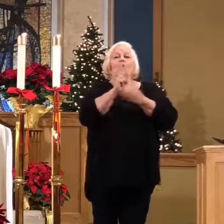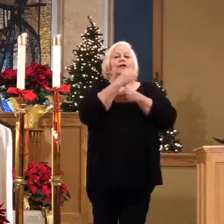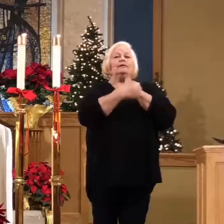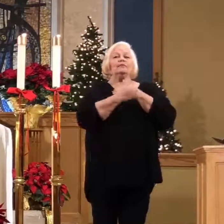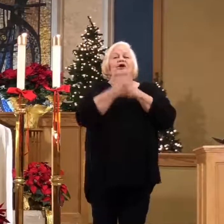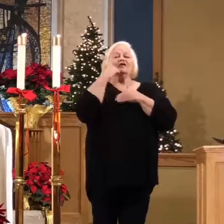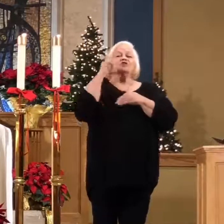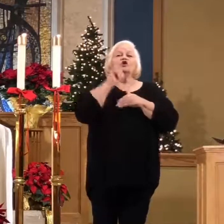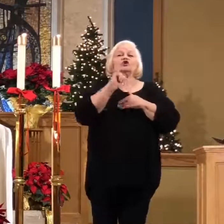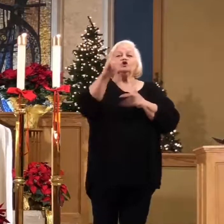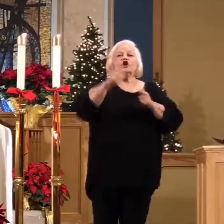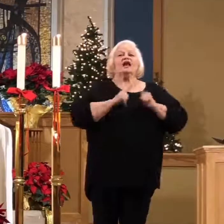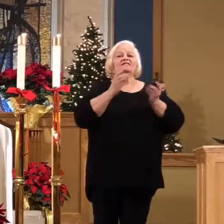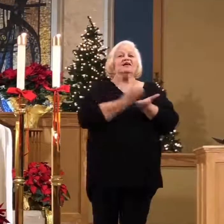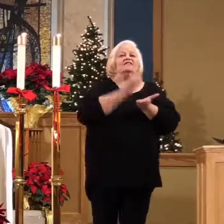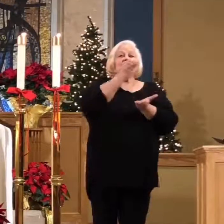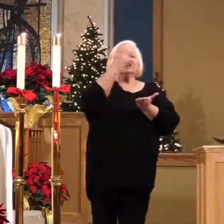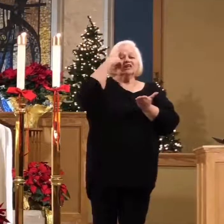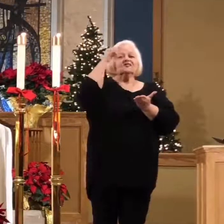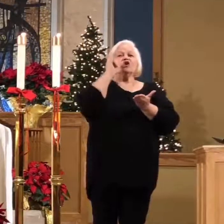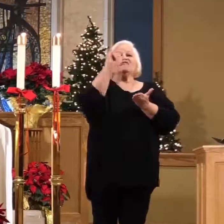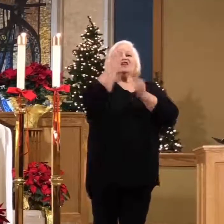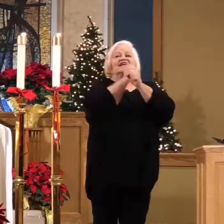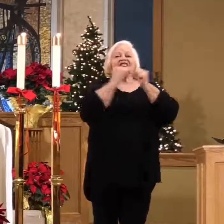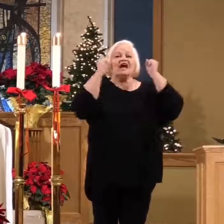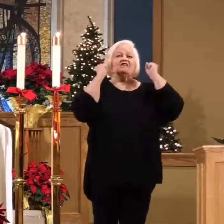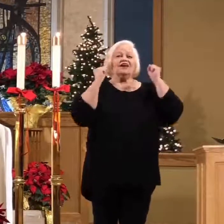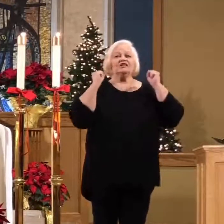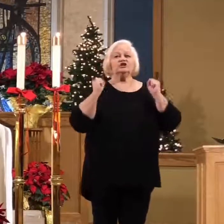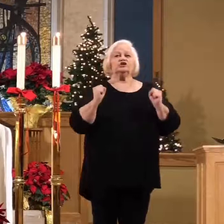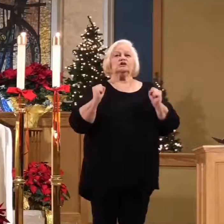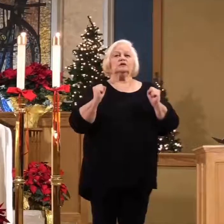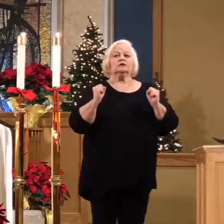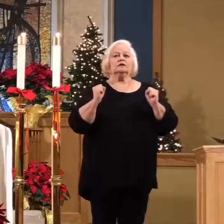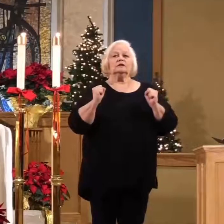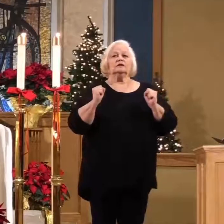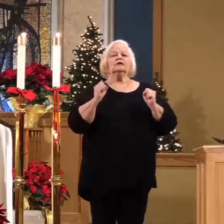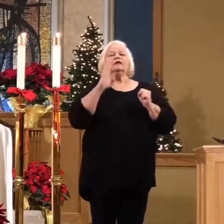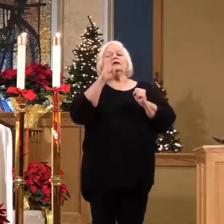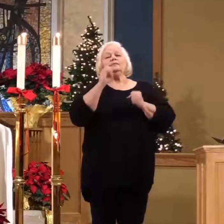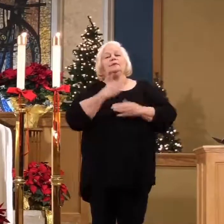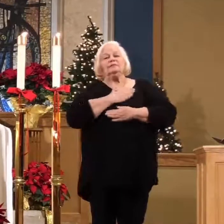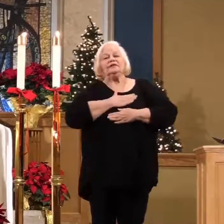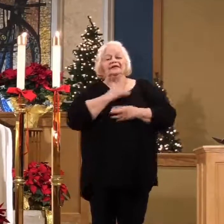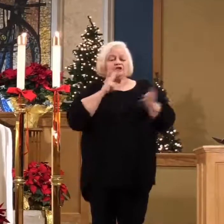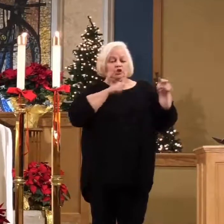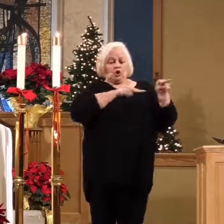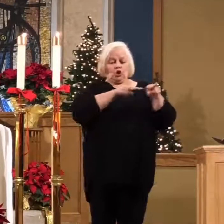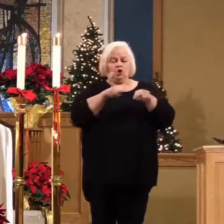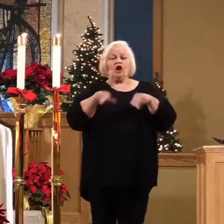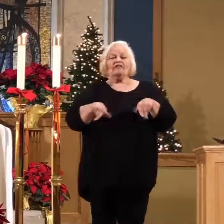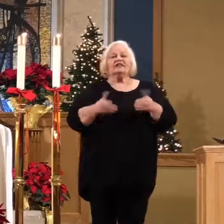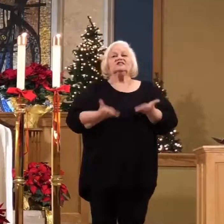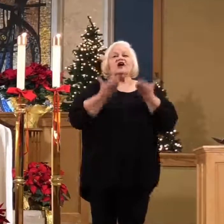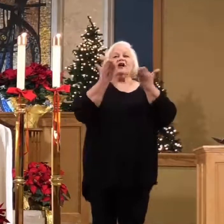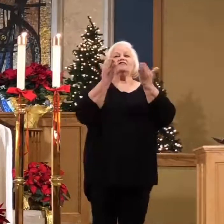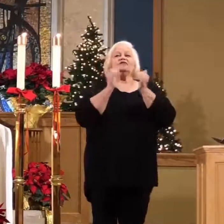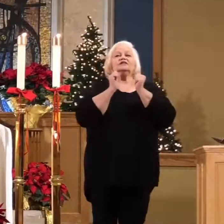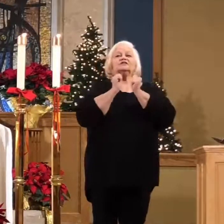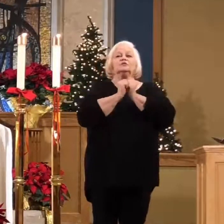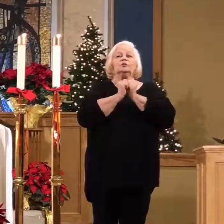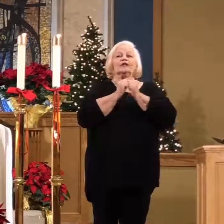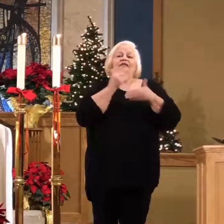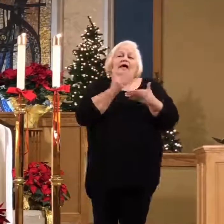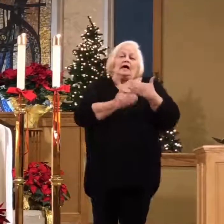eternal life and the chalice of everlasting salvation. Be pleased to look upon these offerings with a serene and